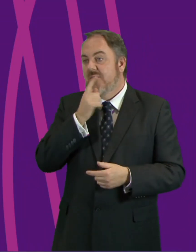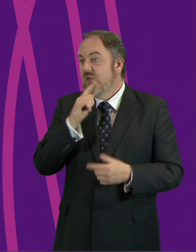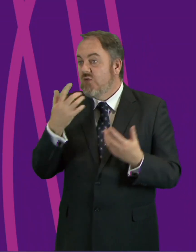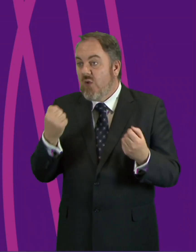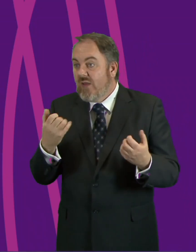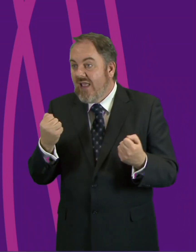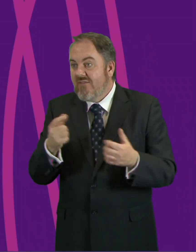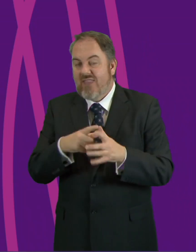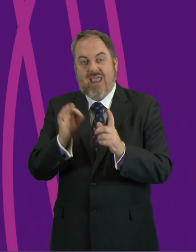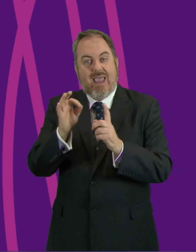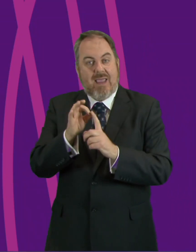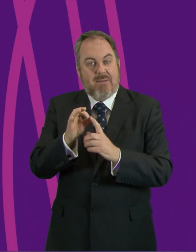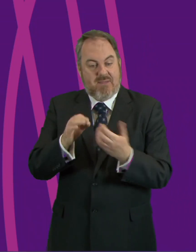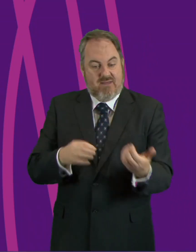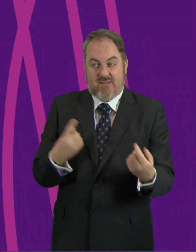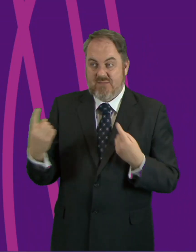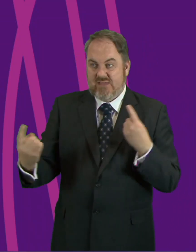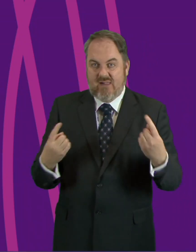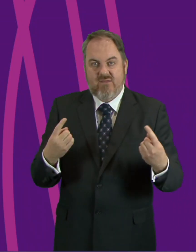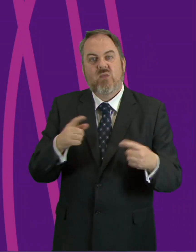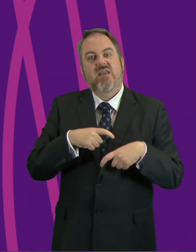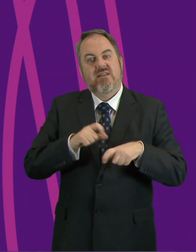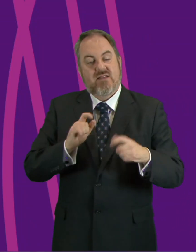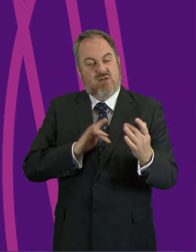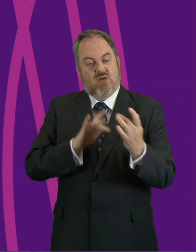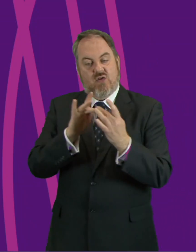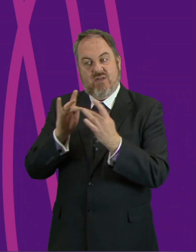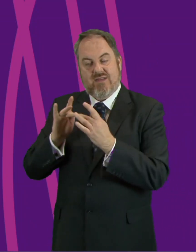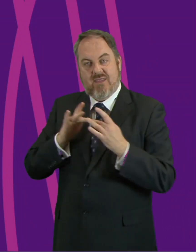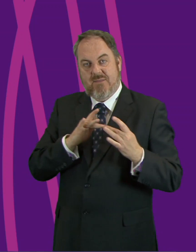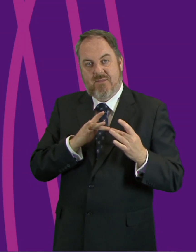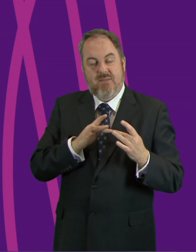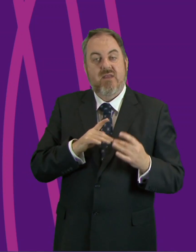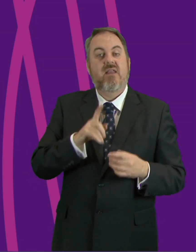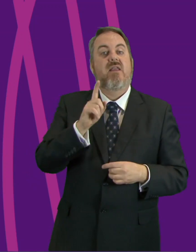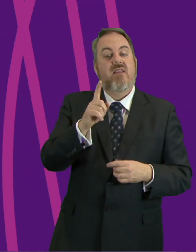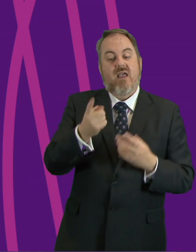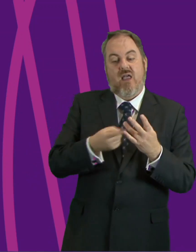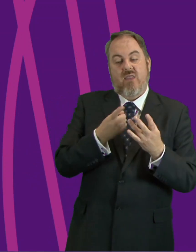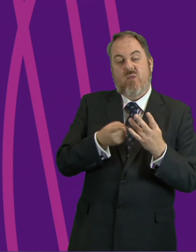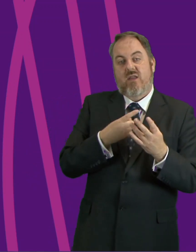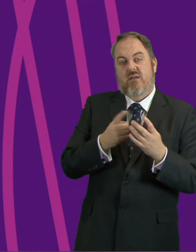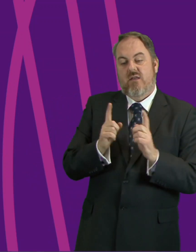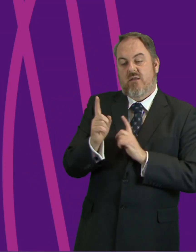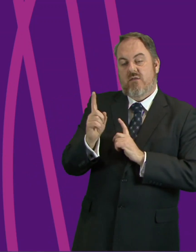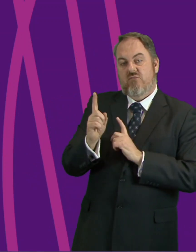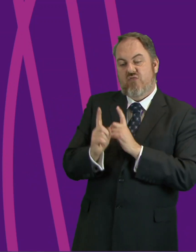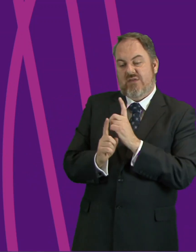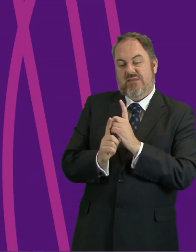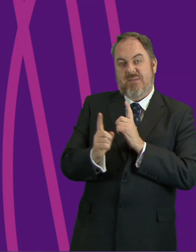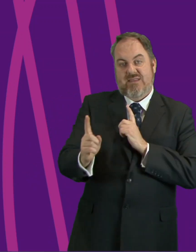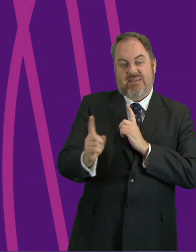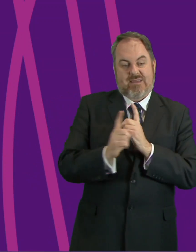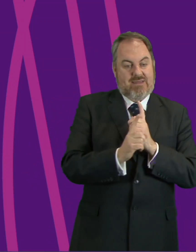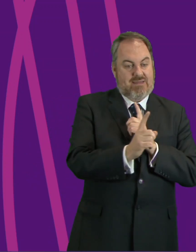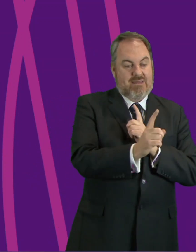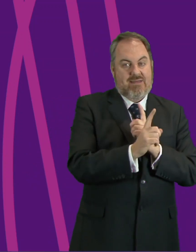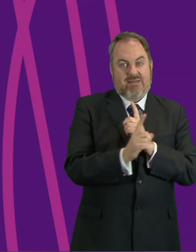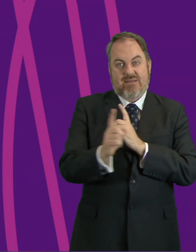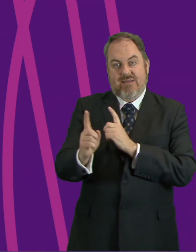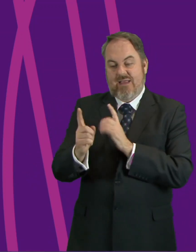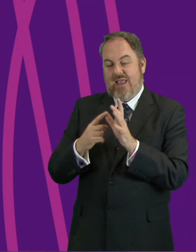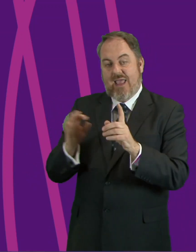still be contacted. And then there is the proximity app, which is the one that's been talked about. We're not developing an alternative to that. What we are trying to do